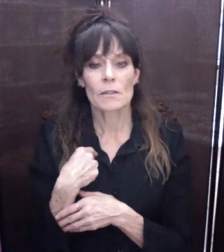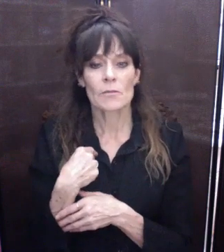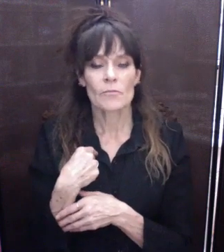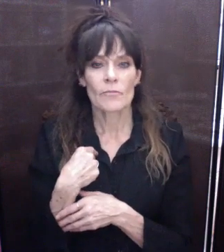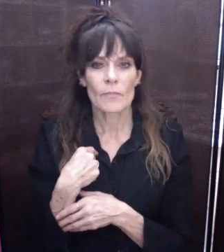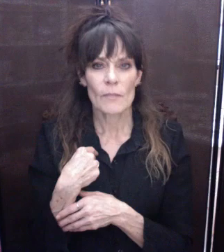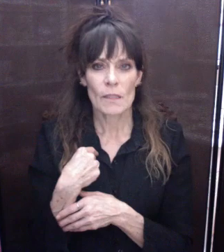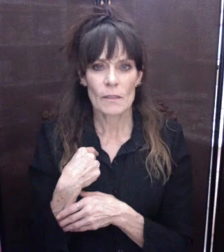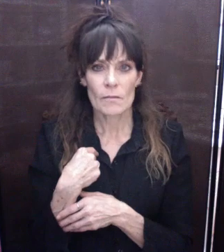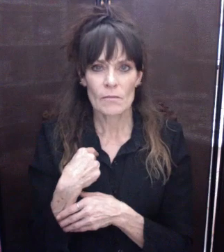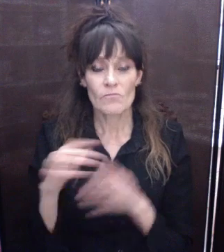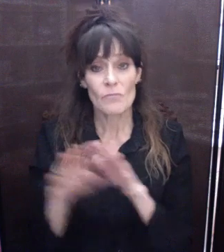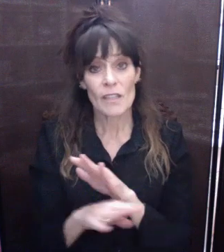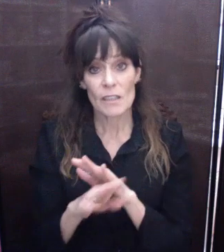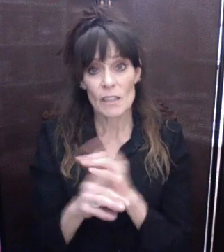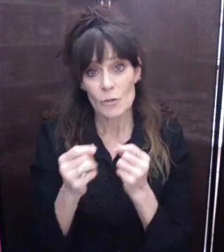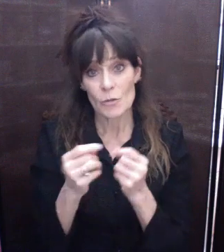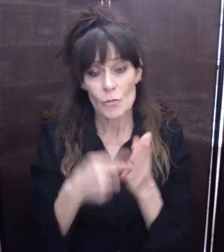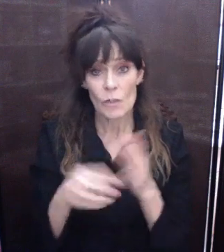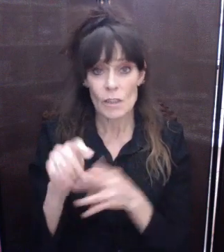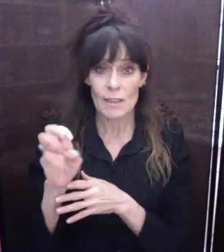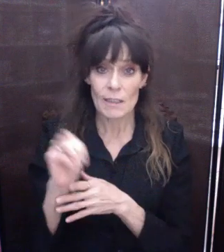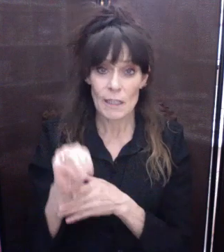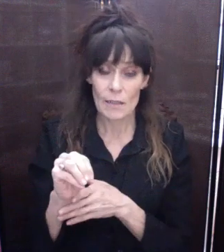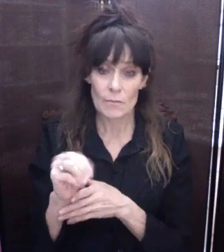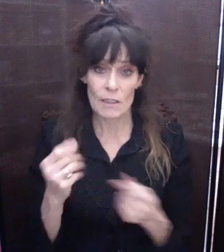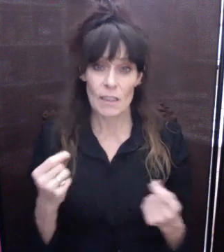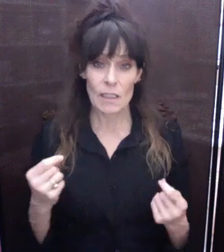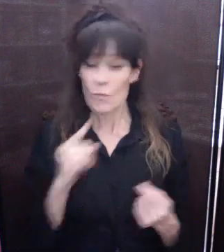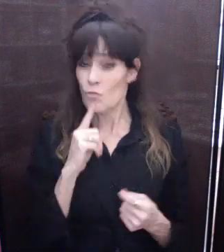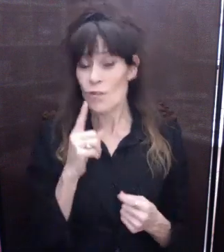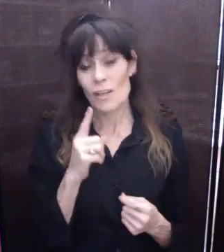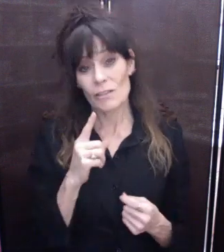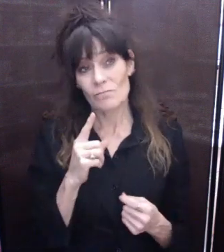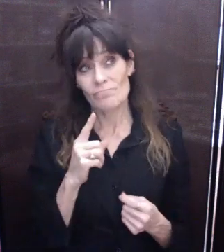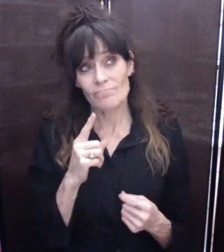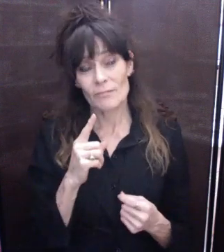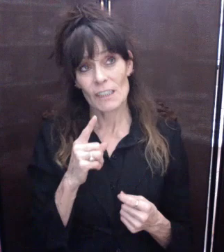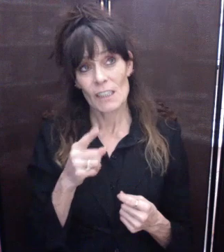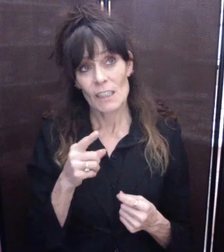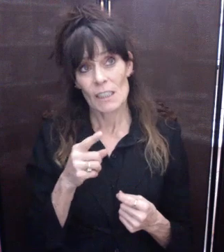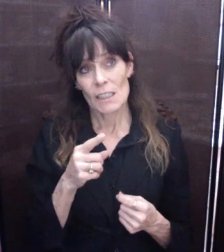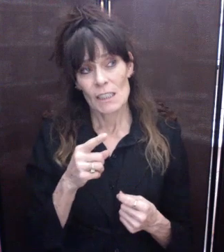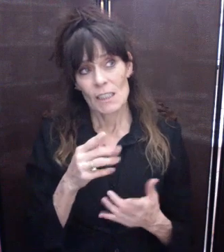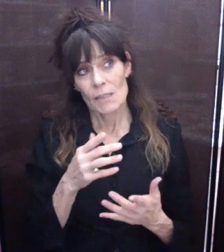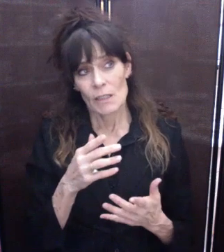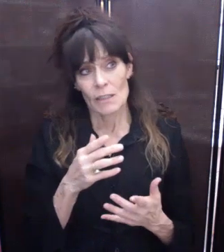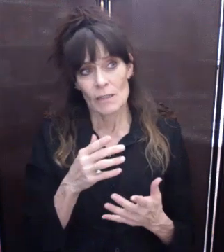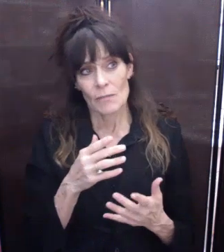I basically do what Tom did, I think, in a very real sense. In some sense, time maybe